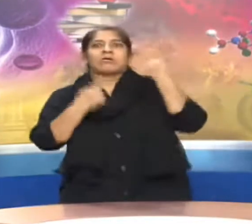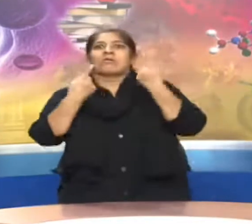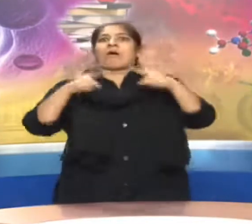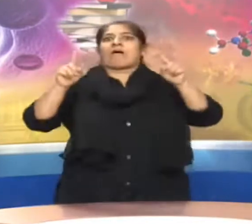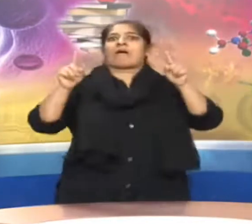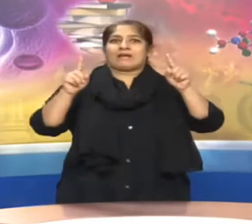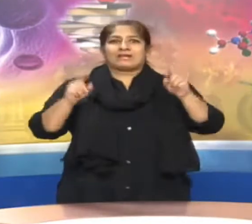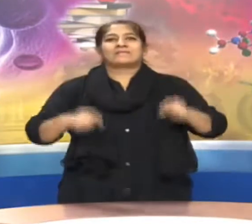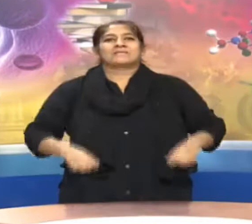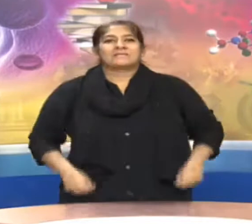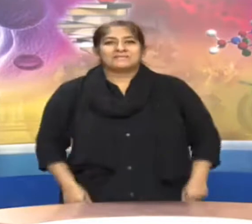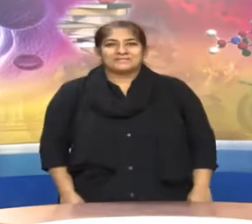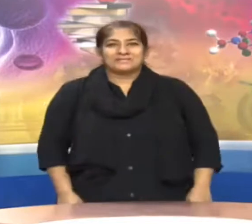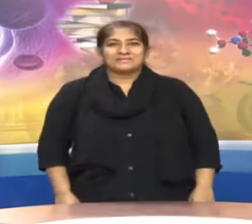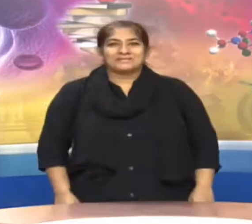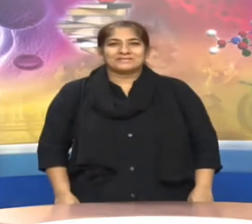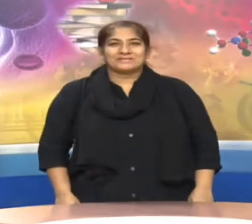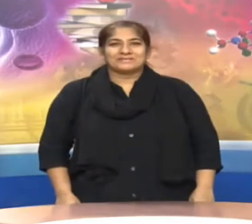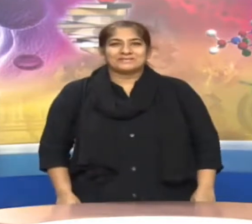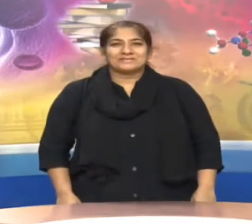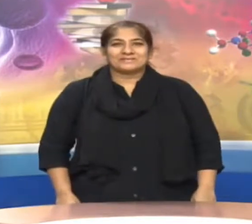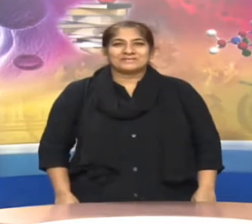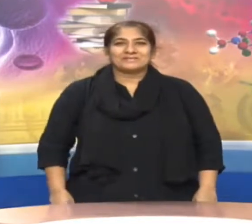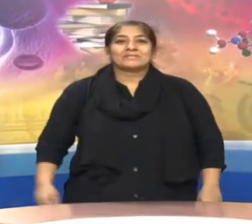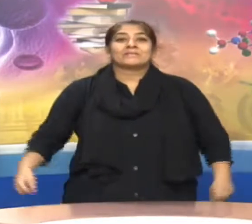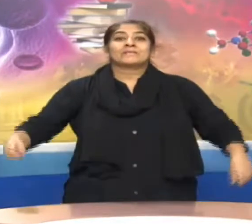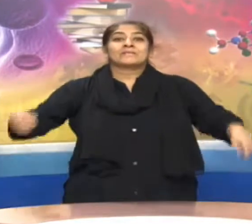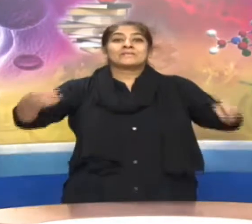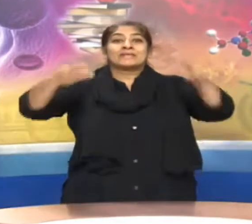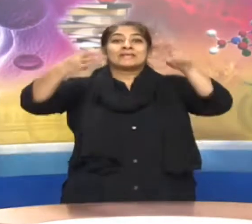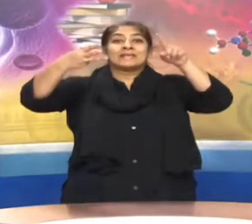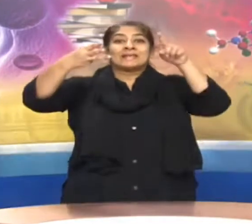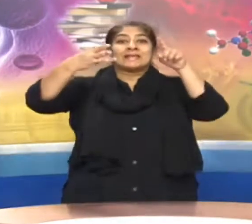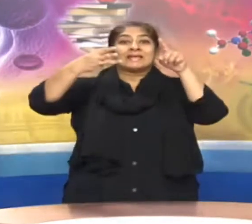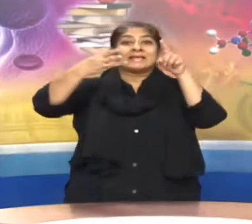it's leading in some work. So, this is an important element.